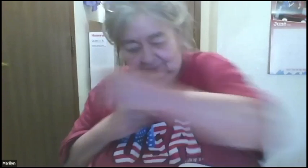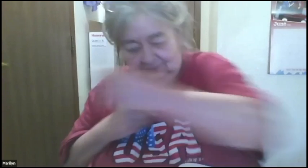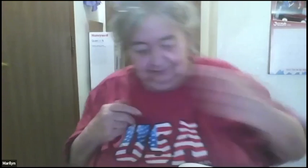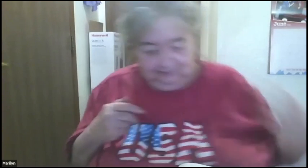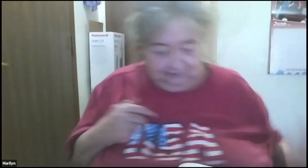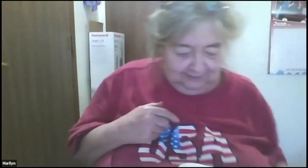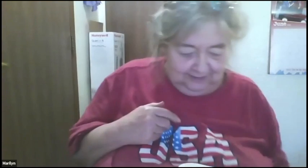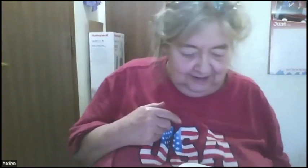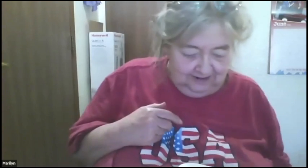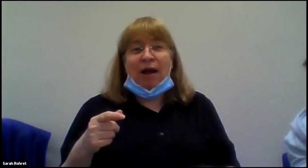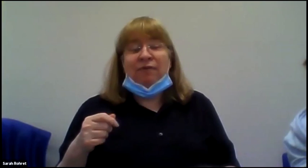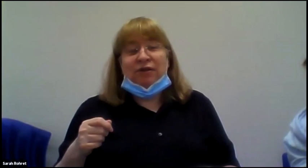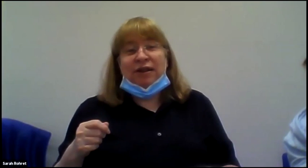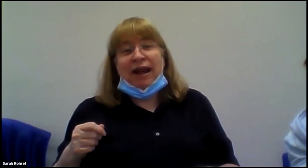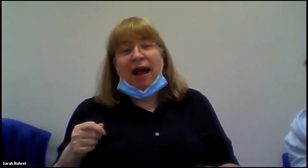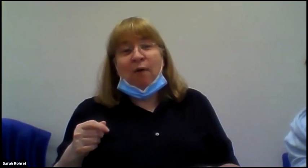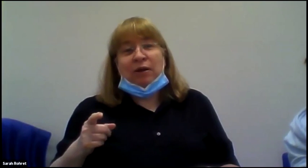Like if we're talking about a different state, I always go.